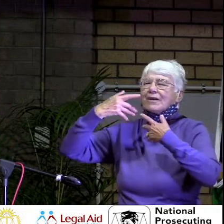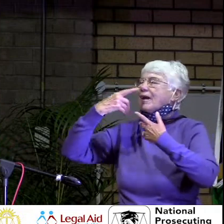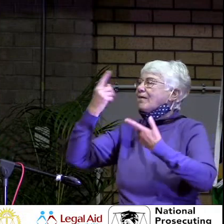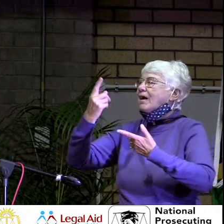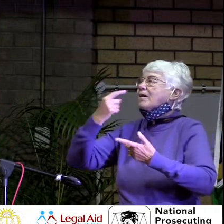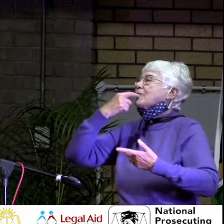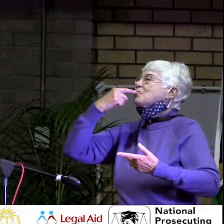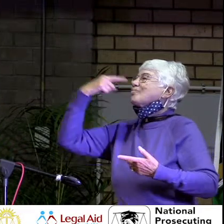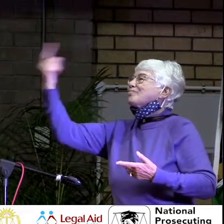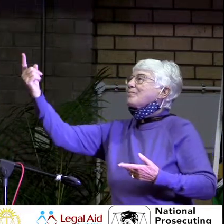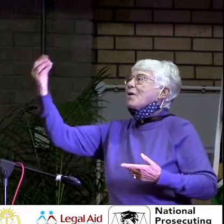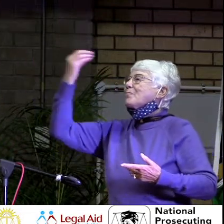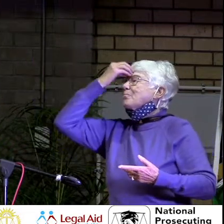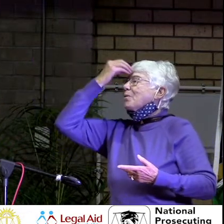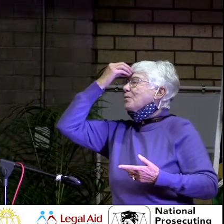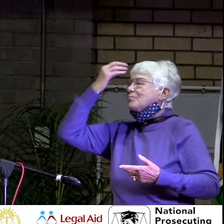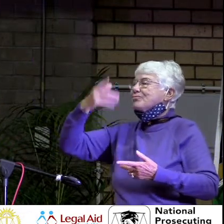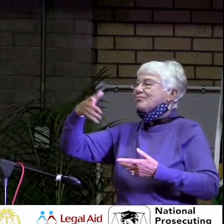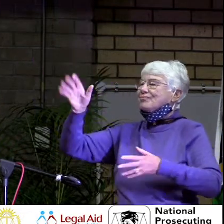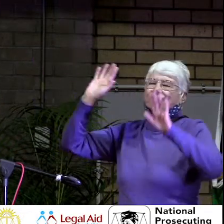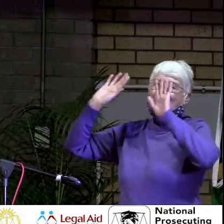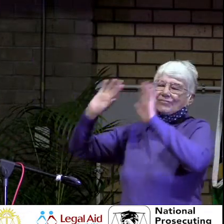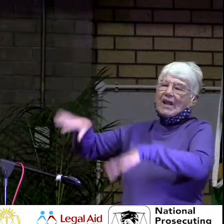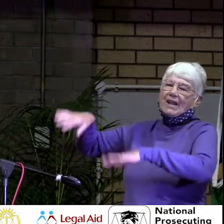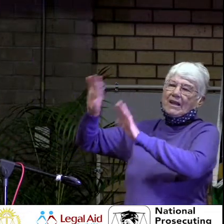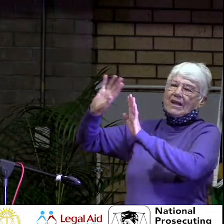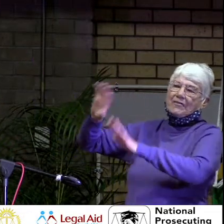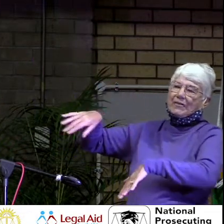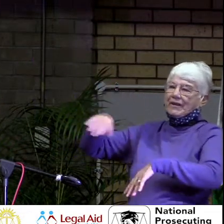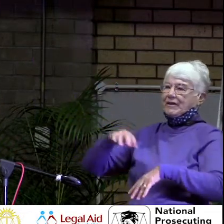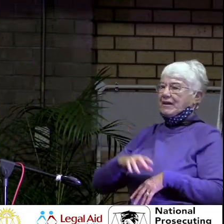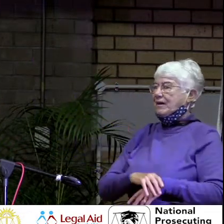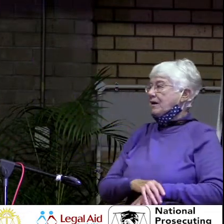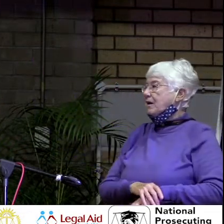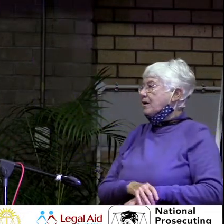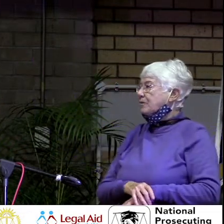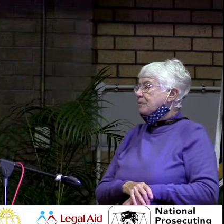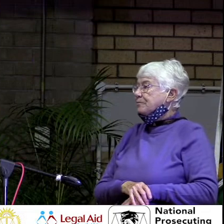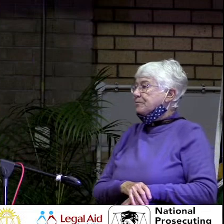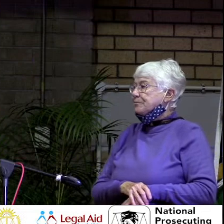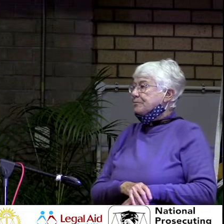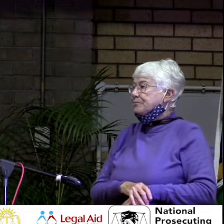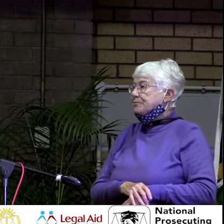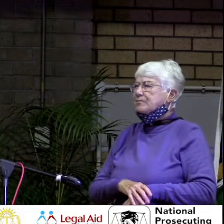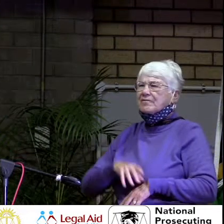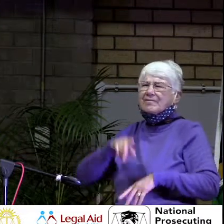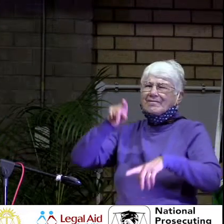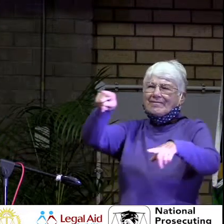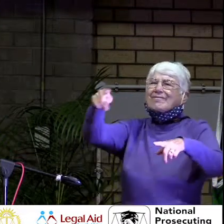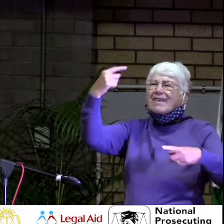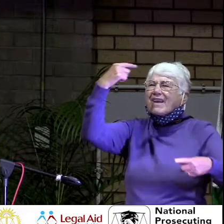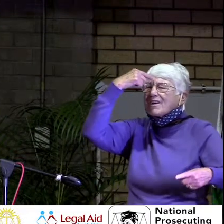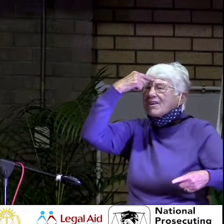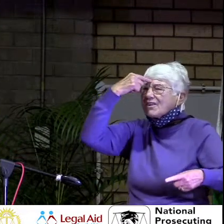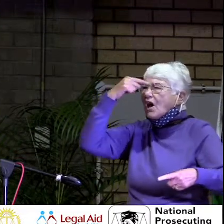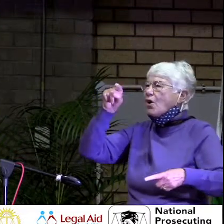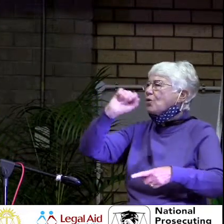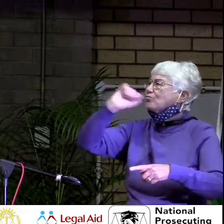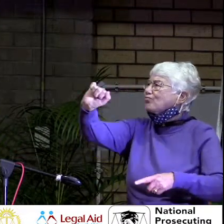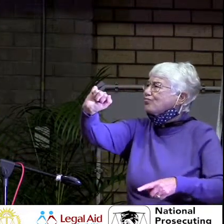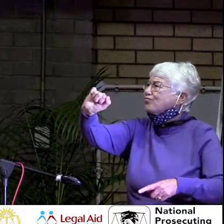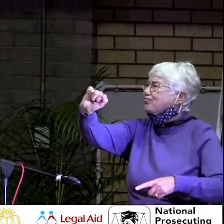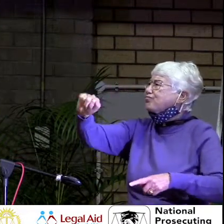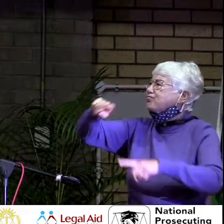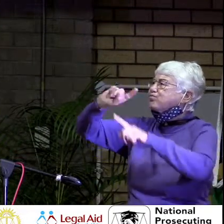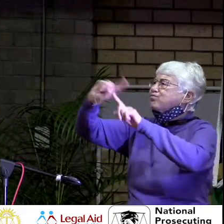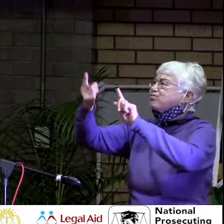Now, we know when it comes to other crimes, you might know here around the corner there's an area where a